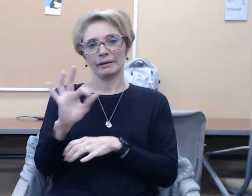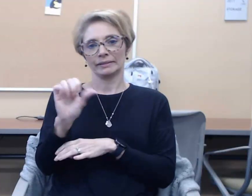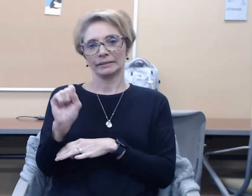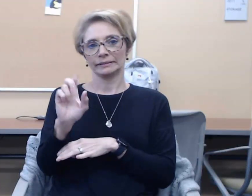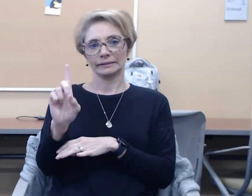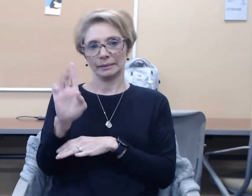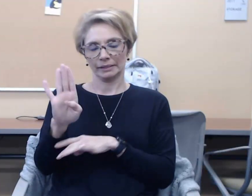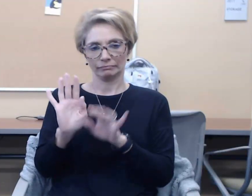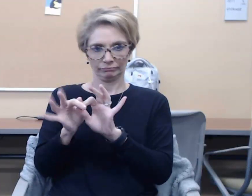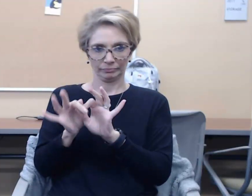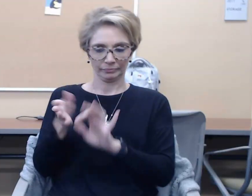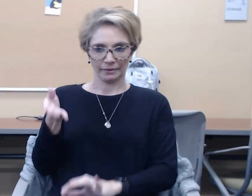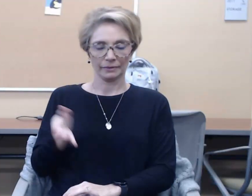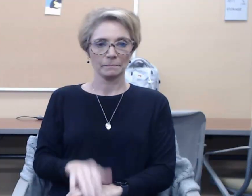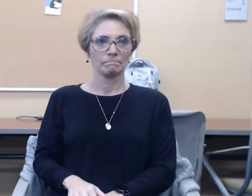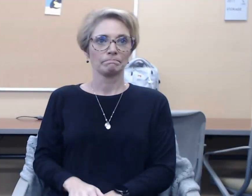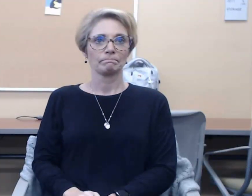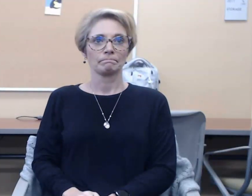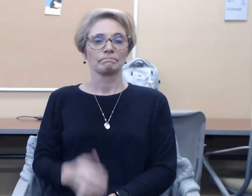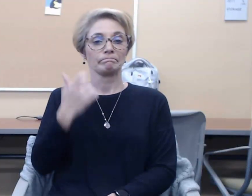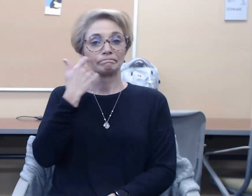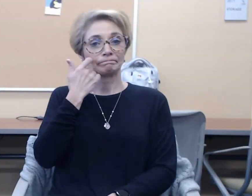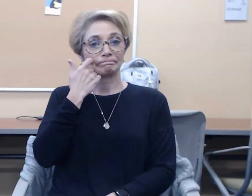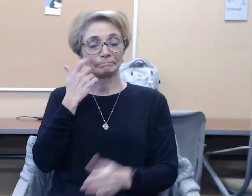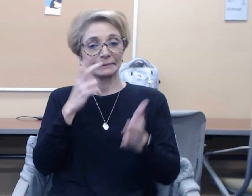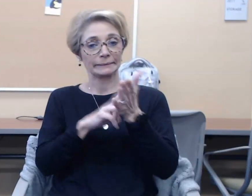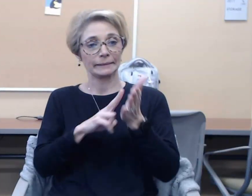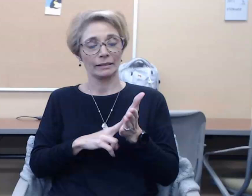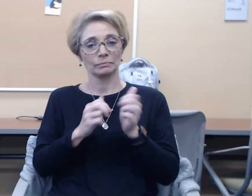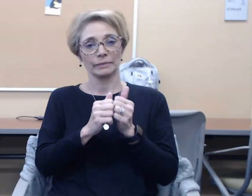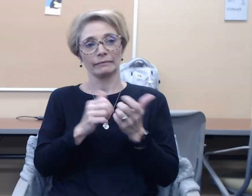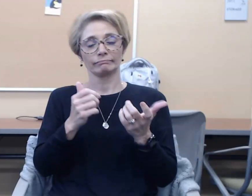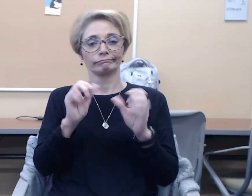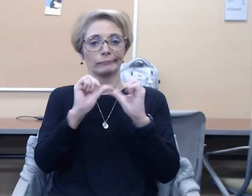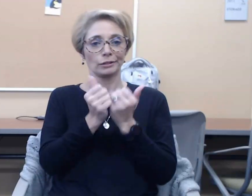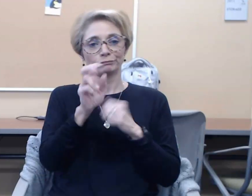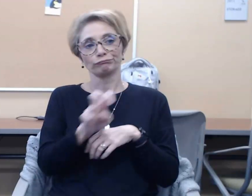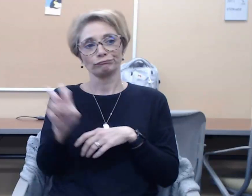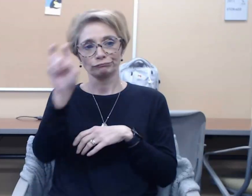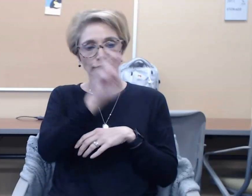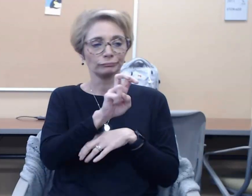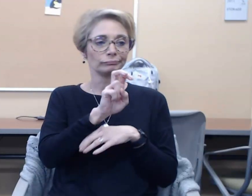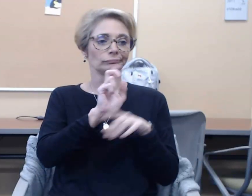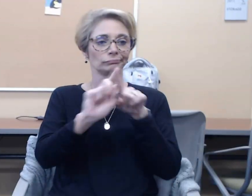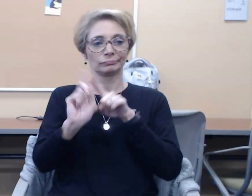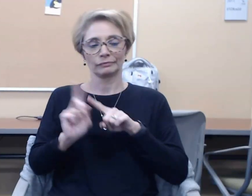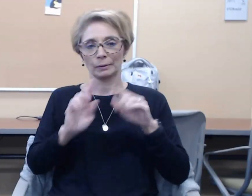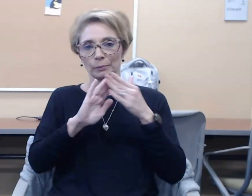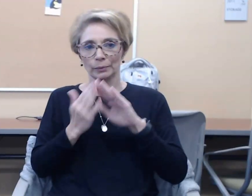Blind. I also recently signed from the agency, so doing other community work, educational work as well. During